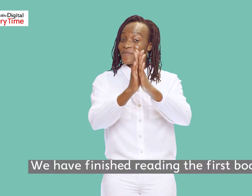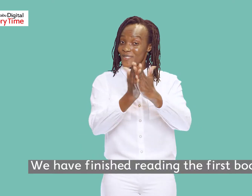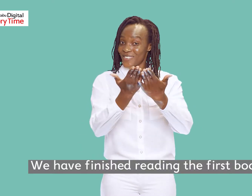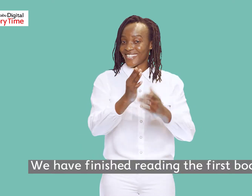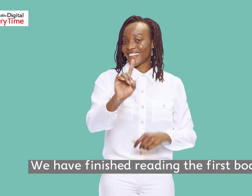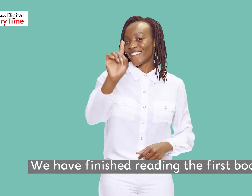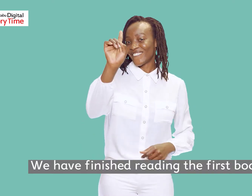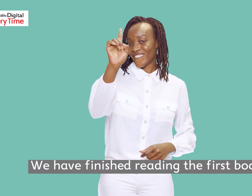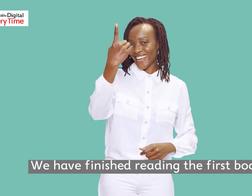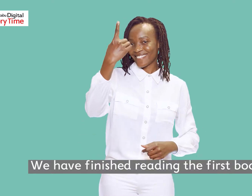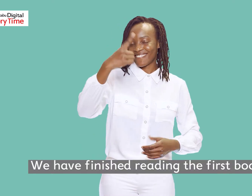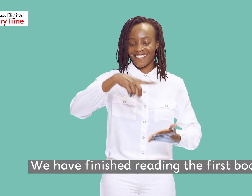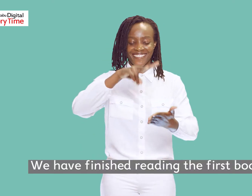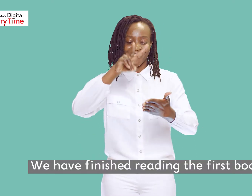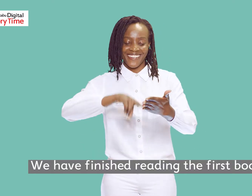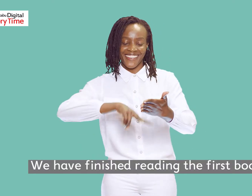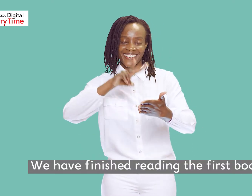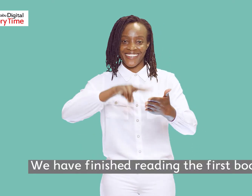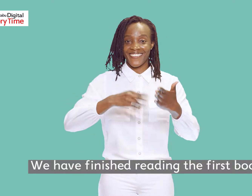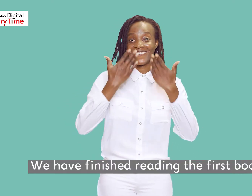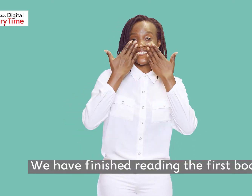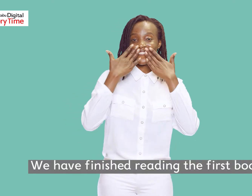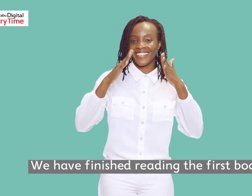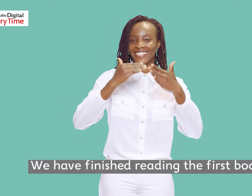We have finished reading the first book.